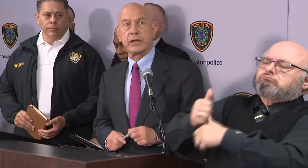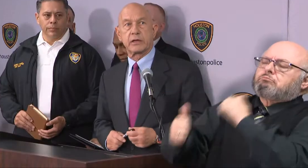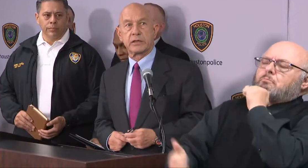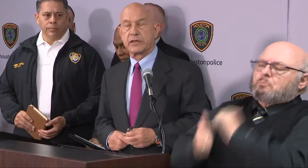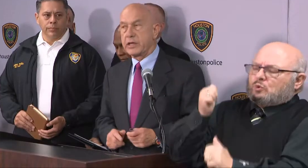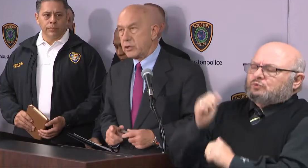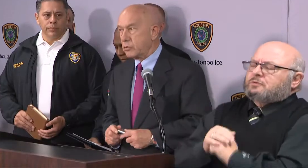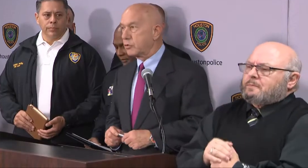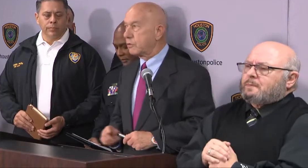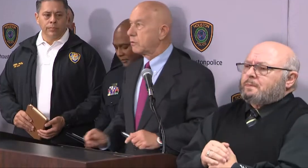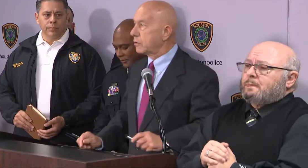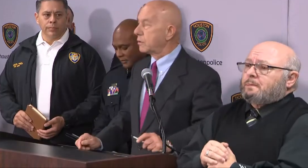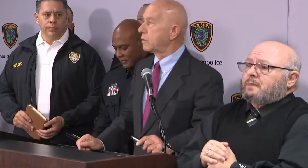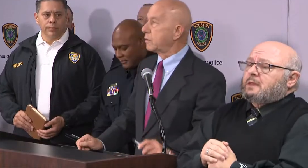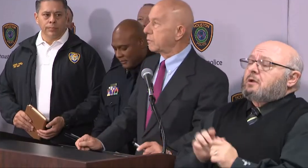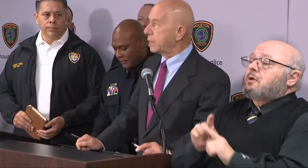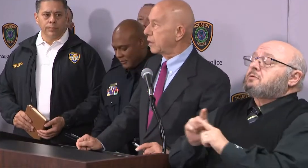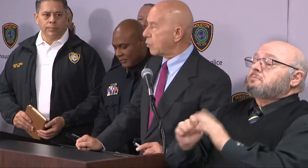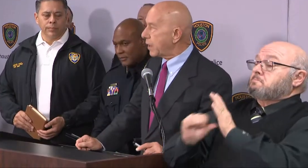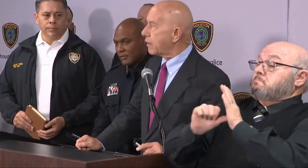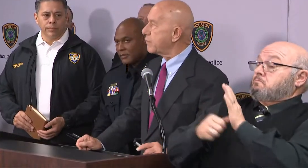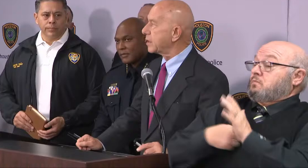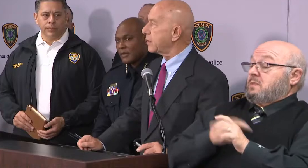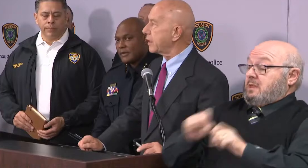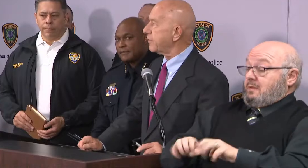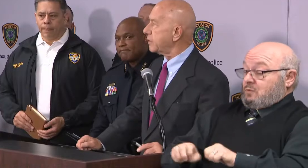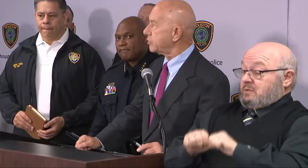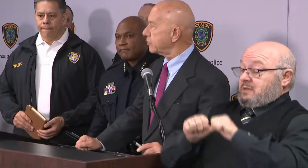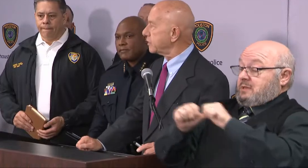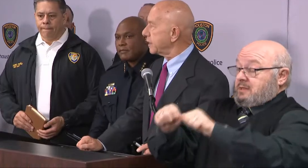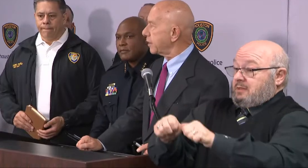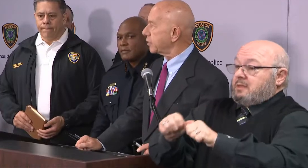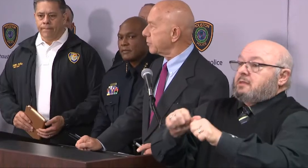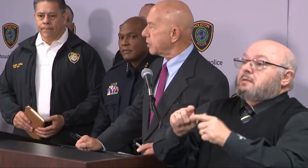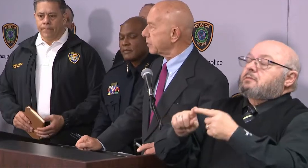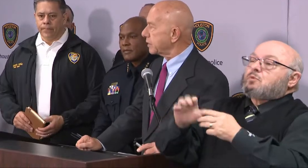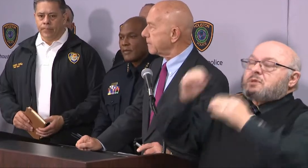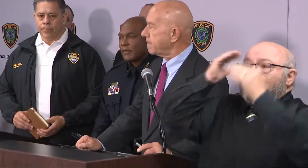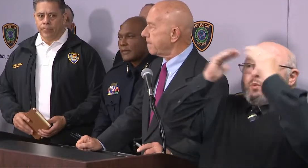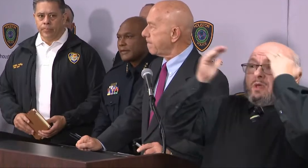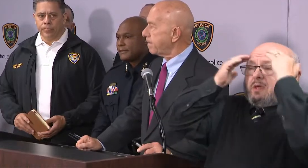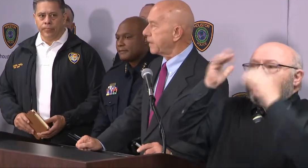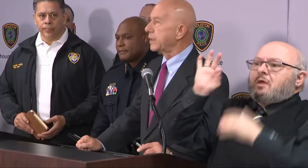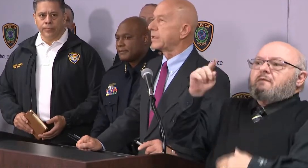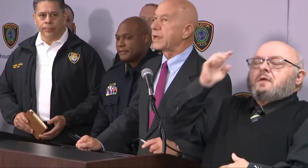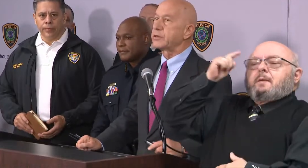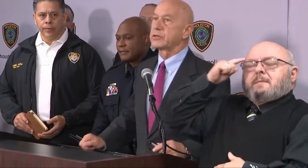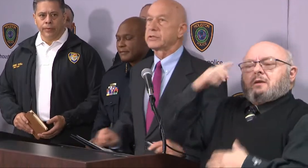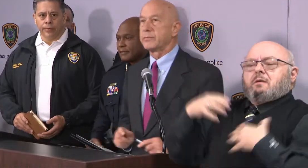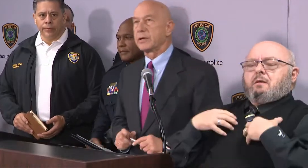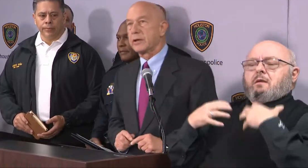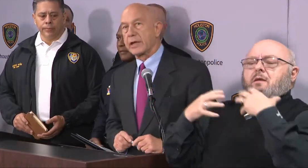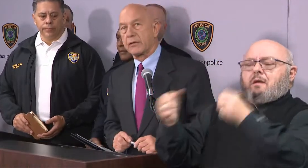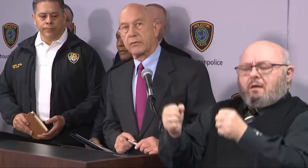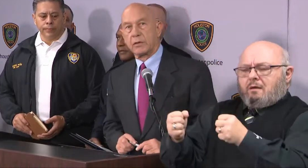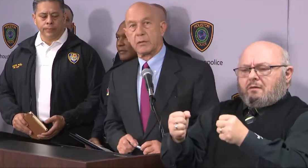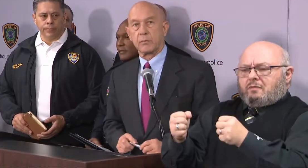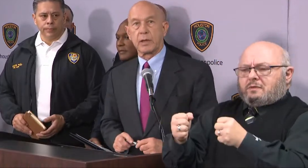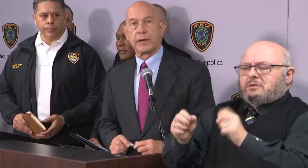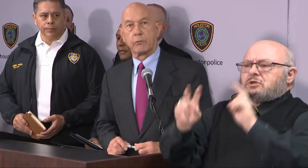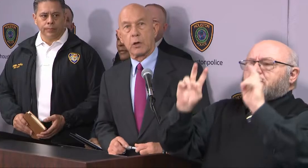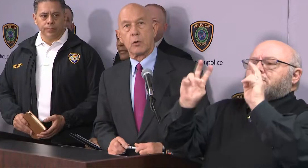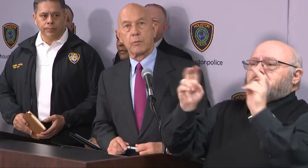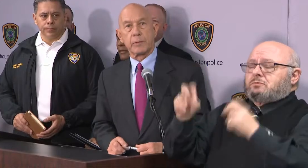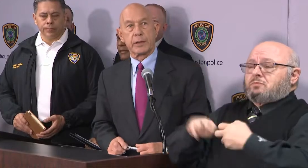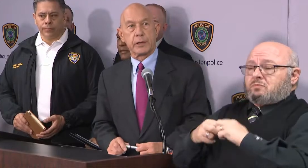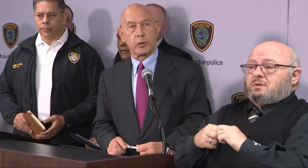emphasize we need to continue to be aware of mental health issues in our community, indications that mental health